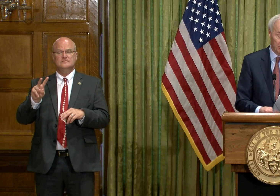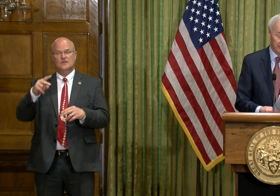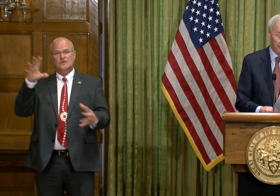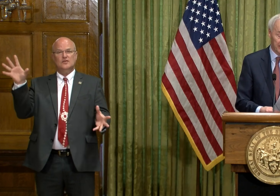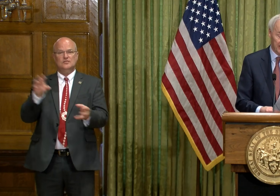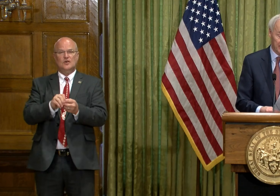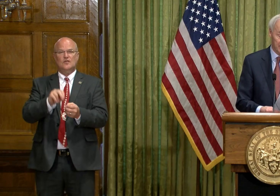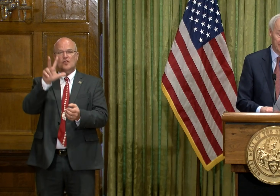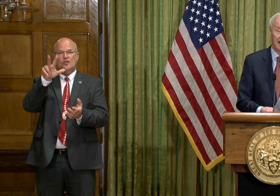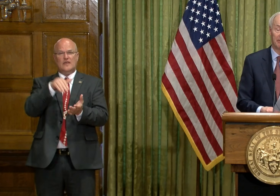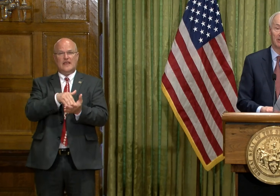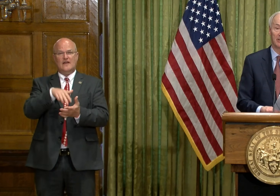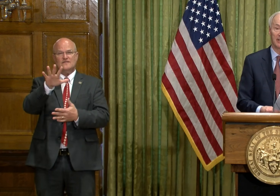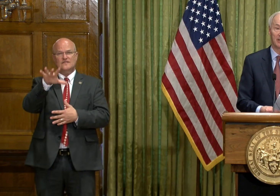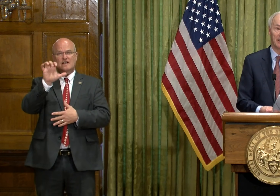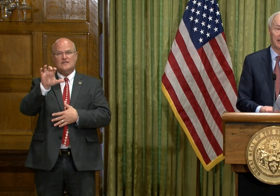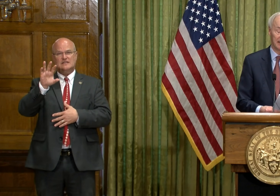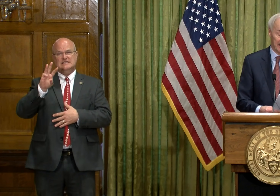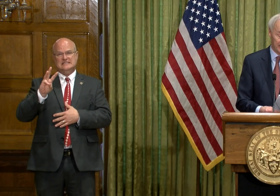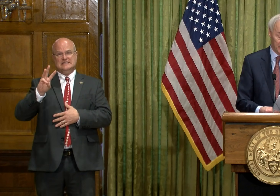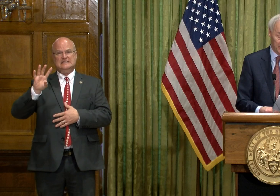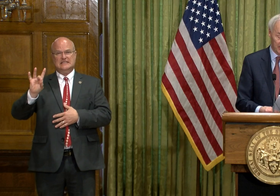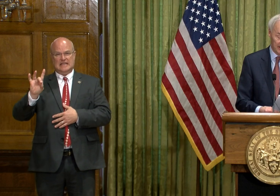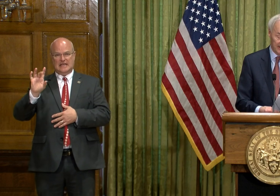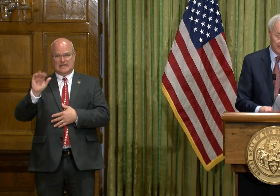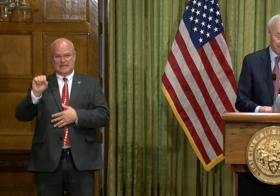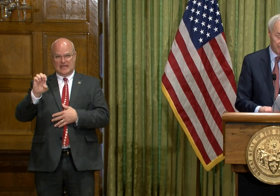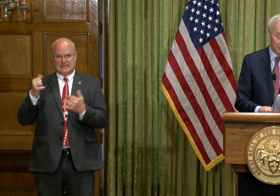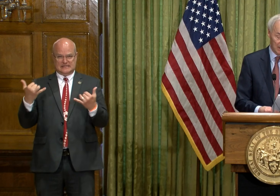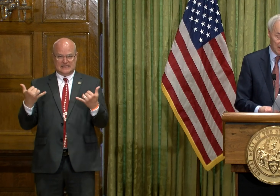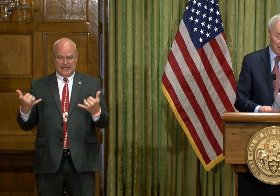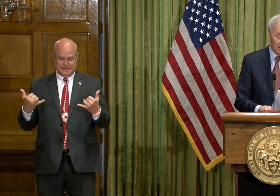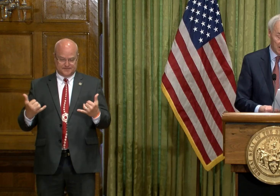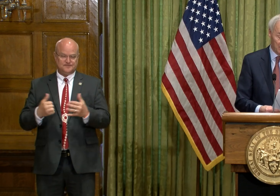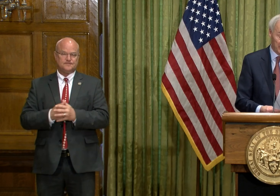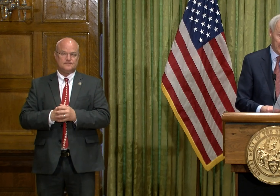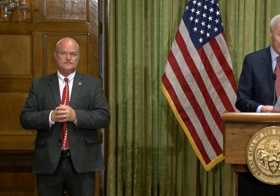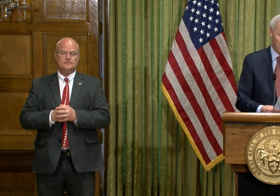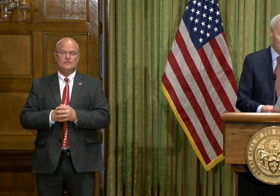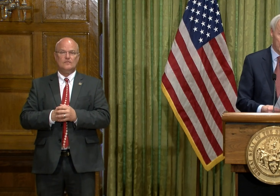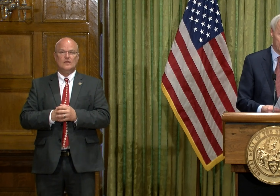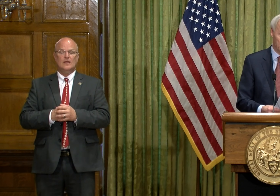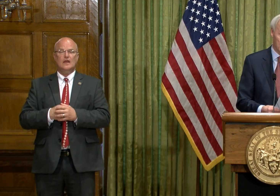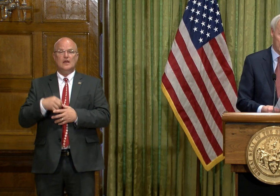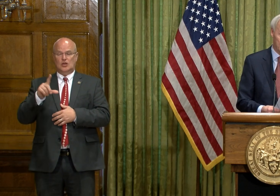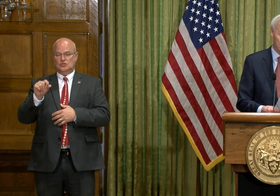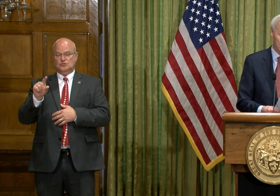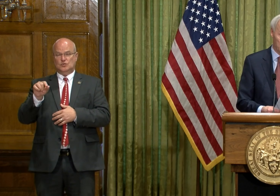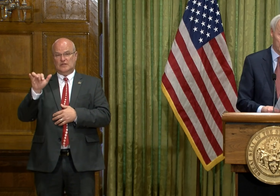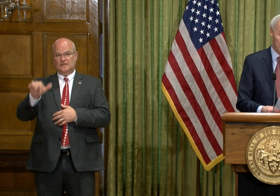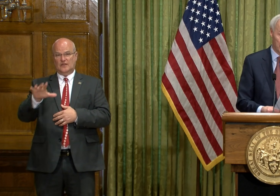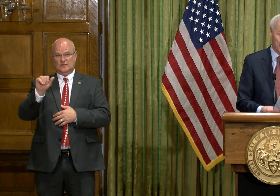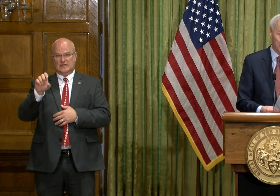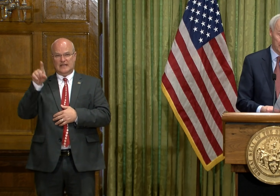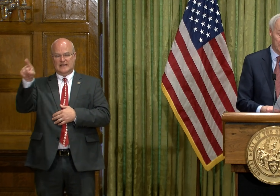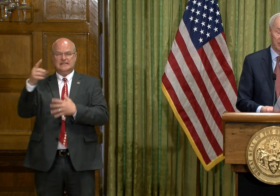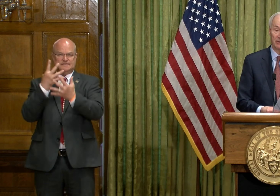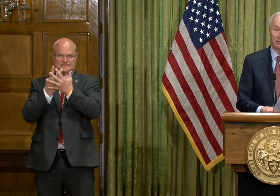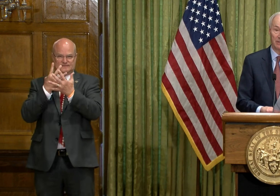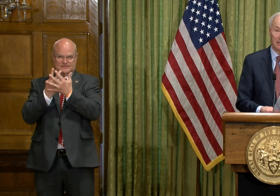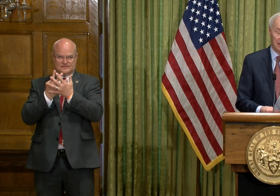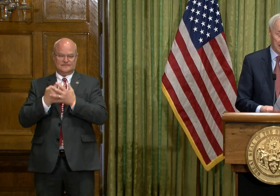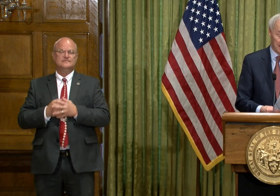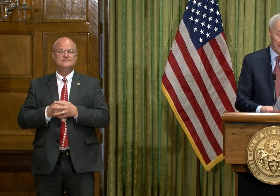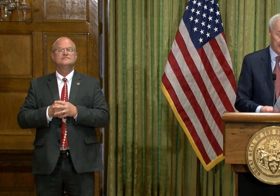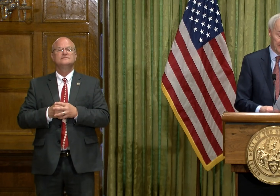for a total of 3,568 cases today. We had 20 of those cases that were in the Correctional